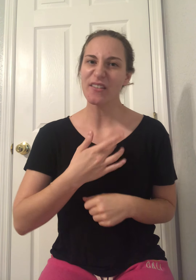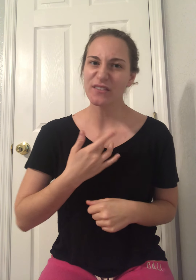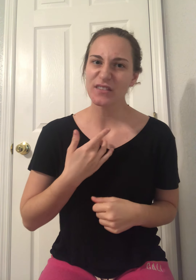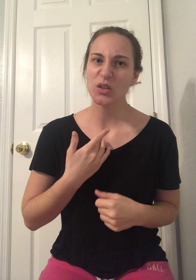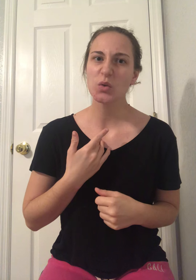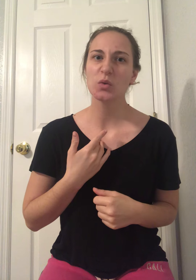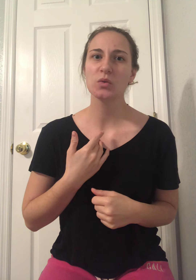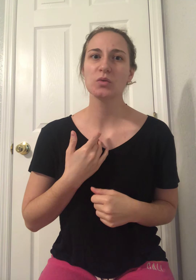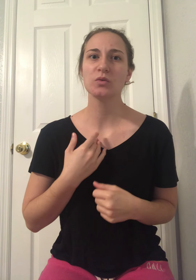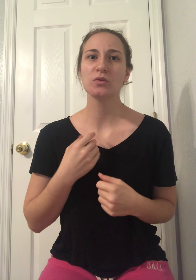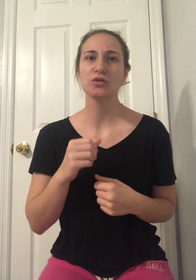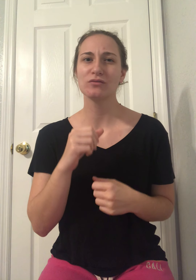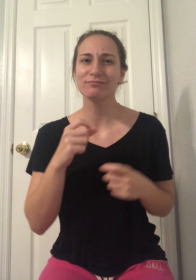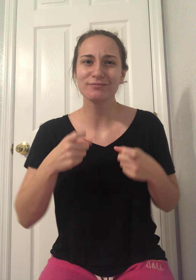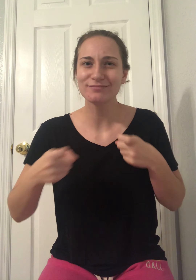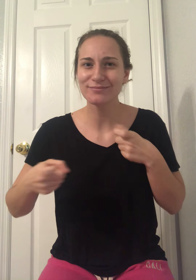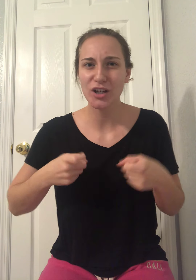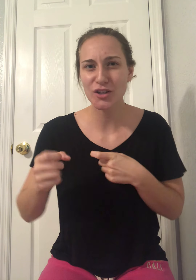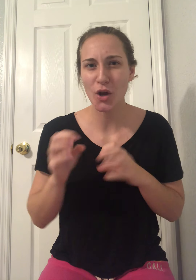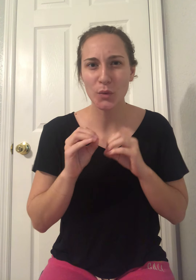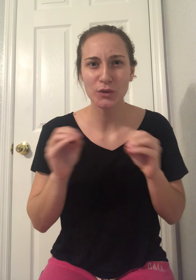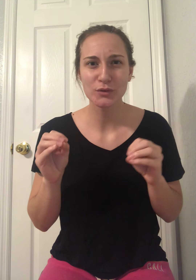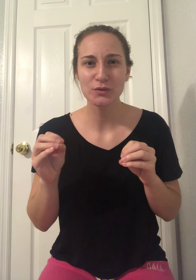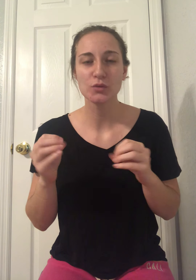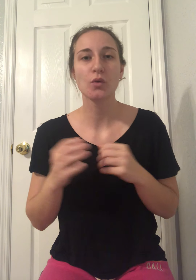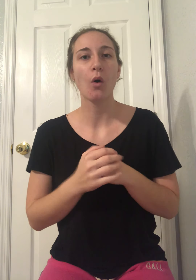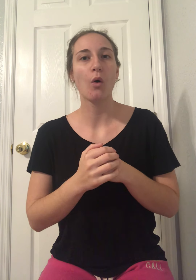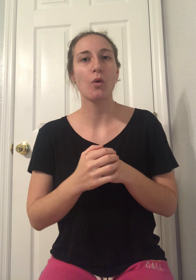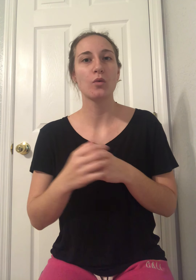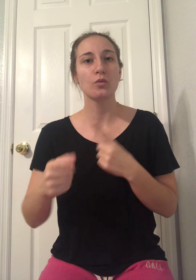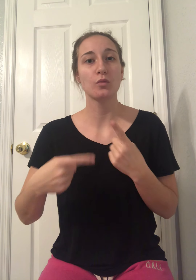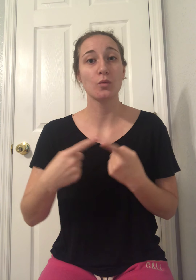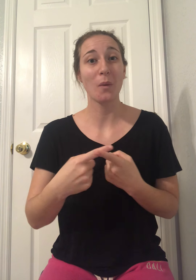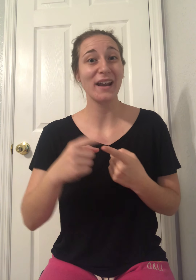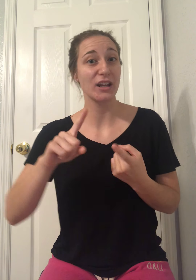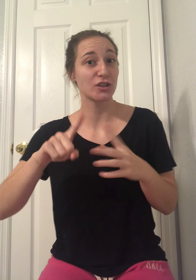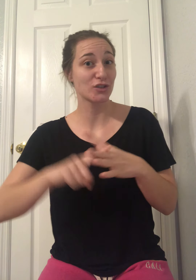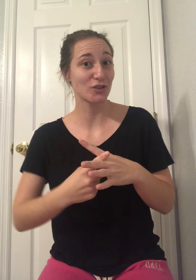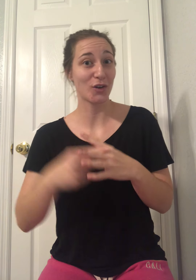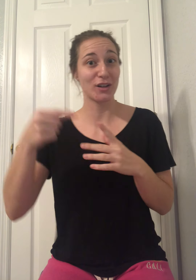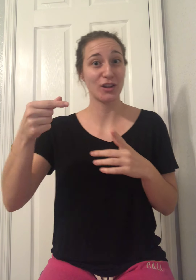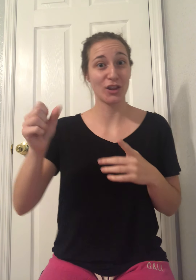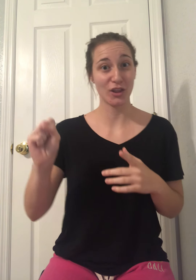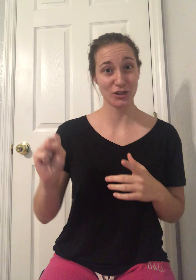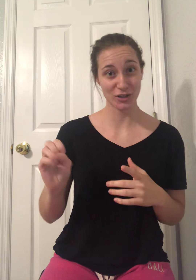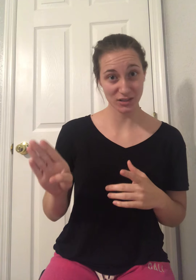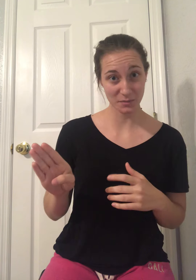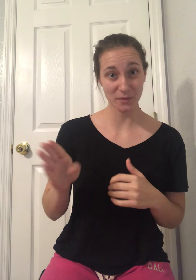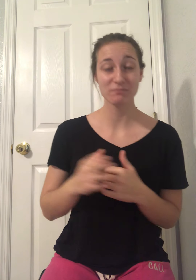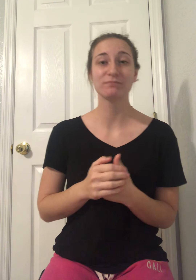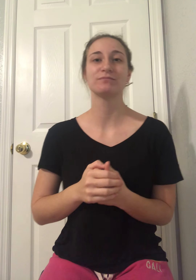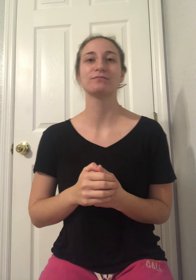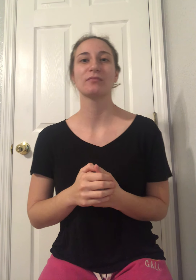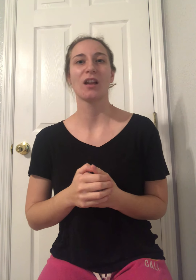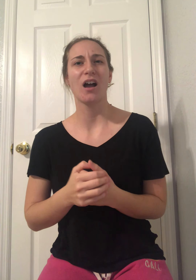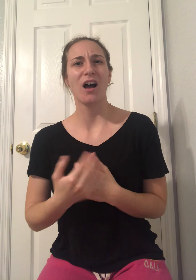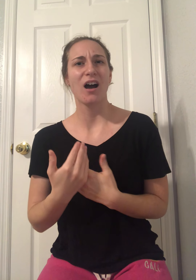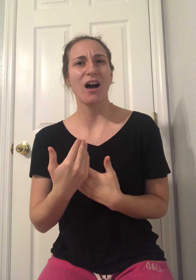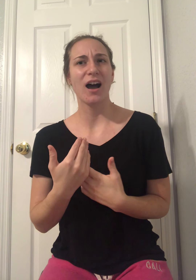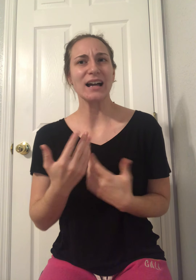was supposed to be the 2 best years of my life, I wondered why I didn't feel as confident and as happy